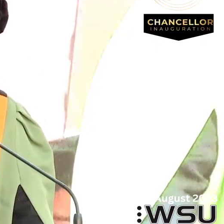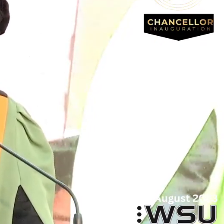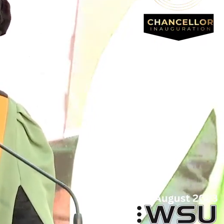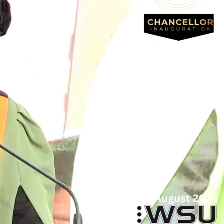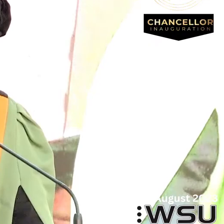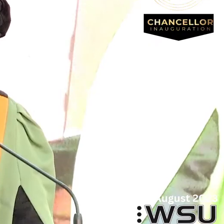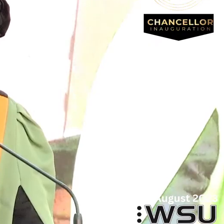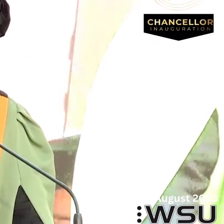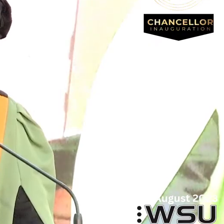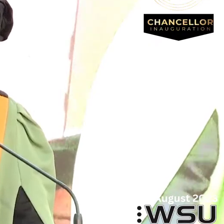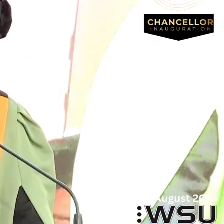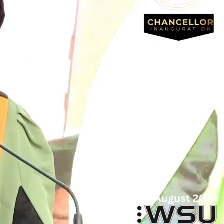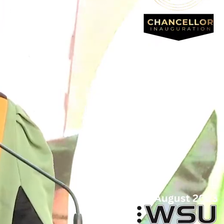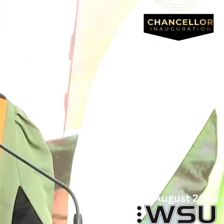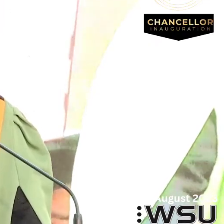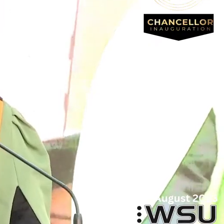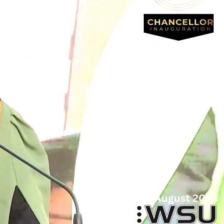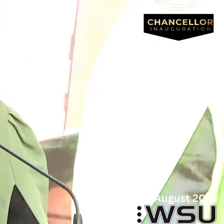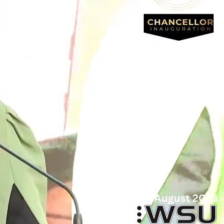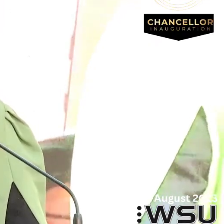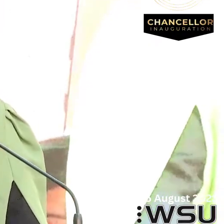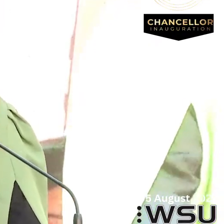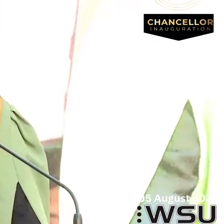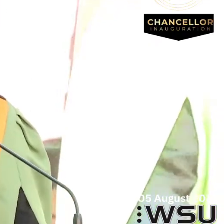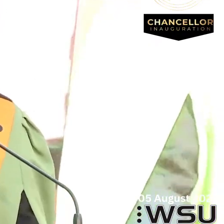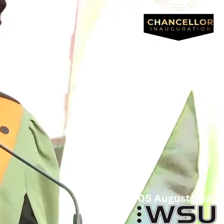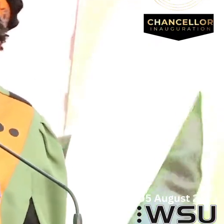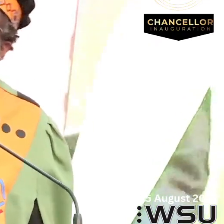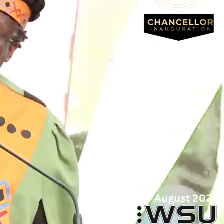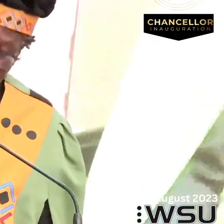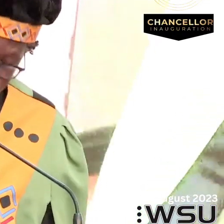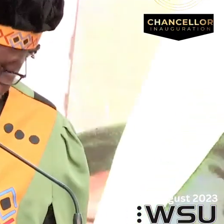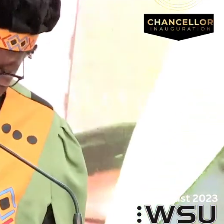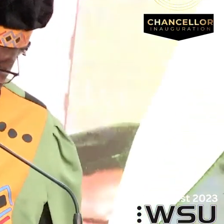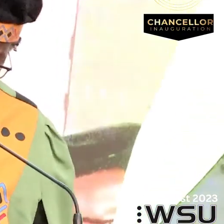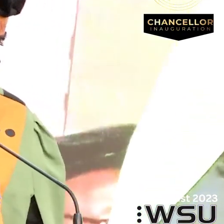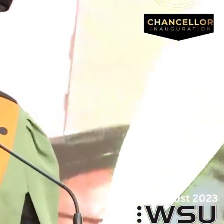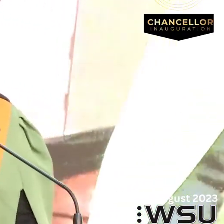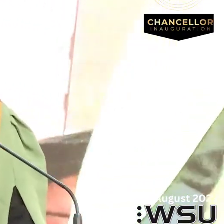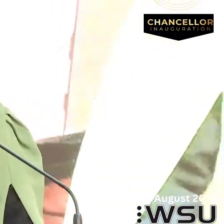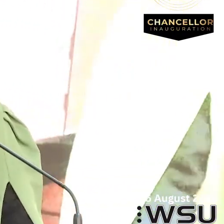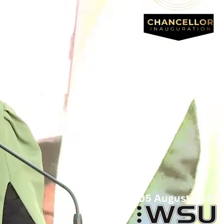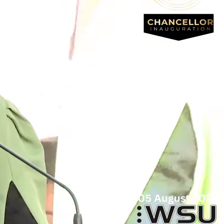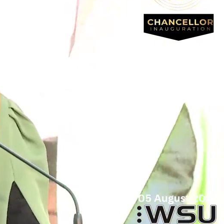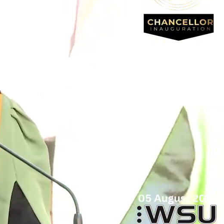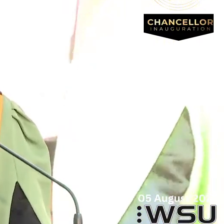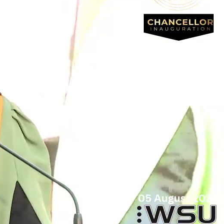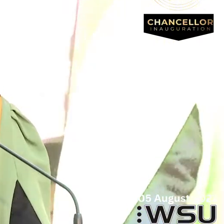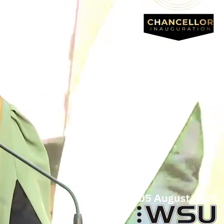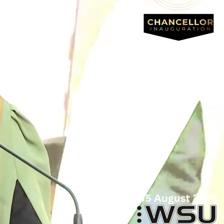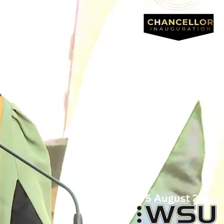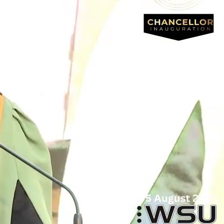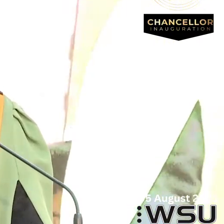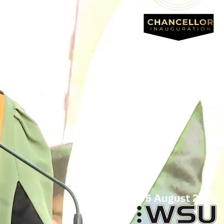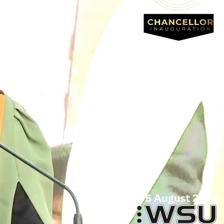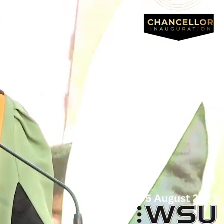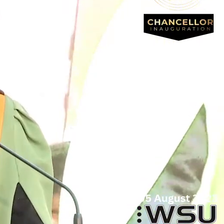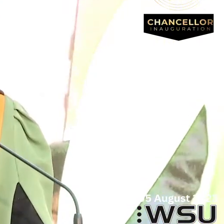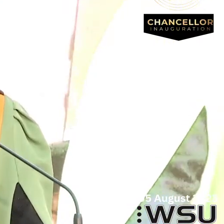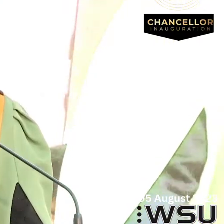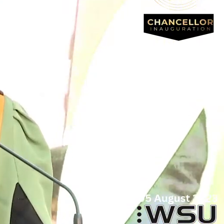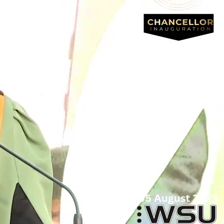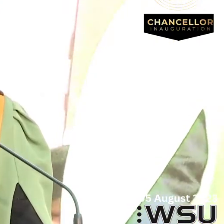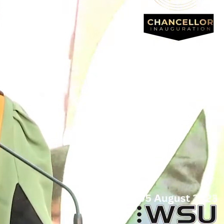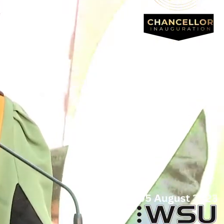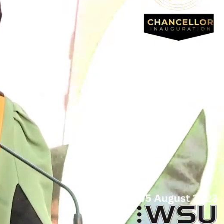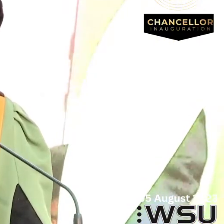structural inequality and poverty. And our region, the former Transkei, which is where our head